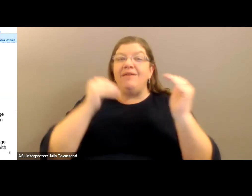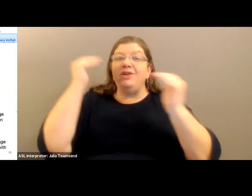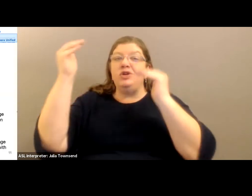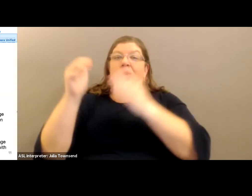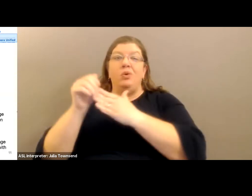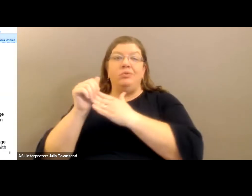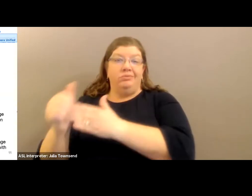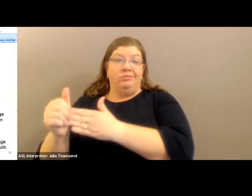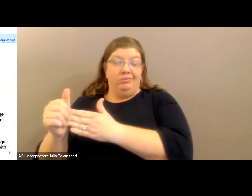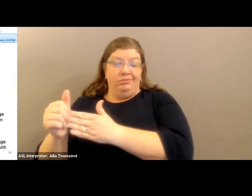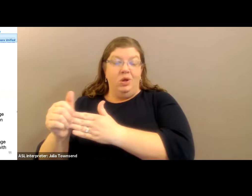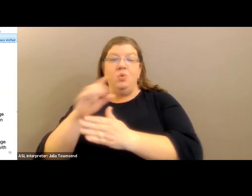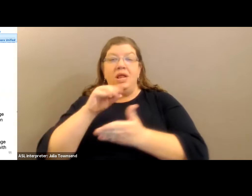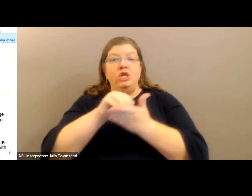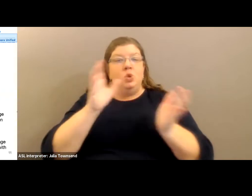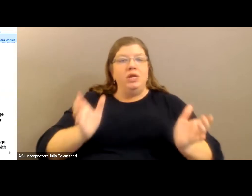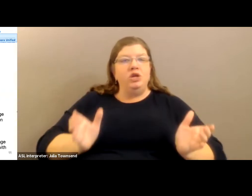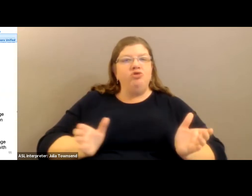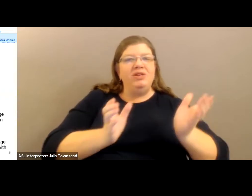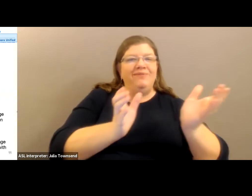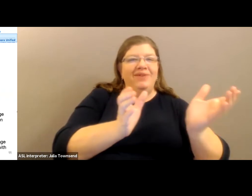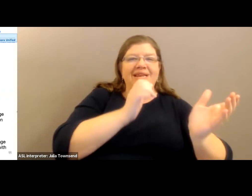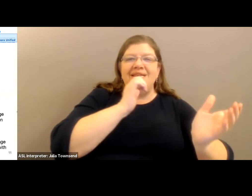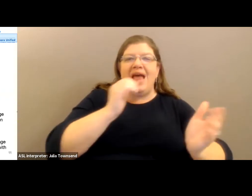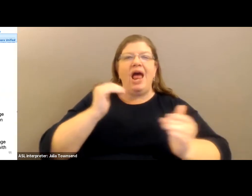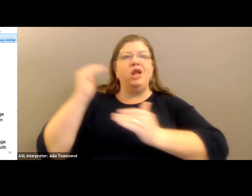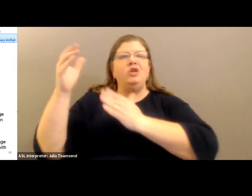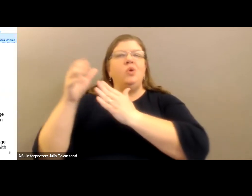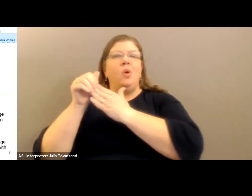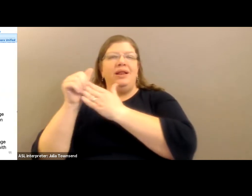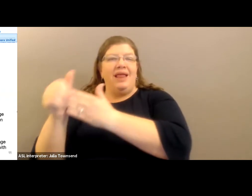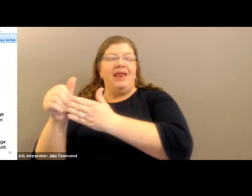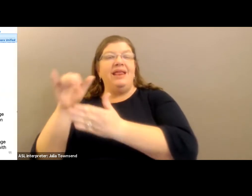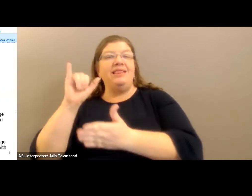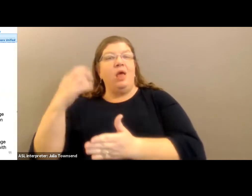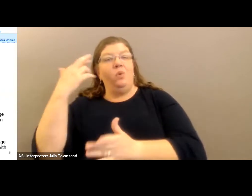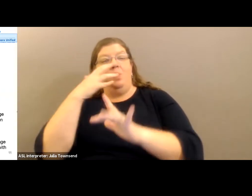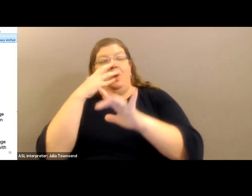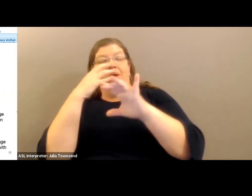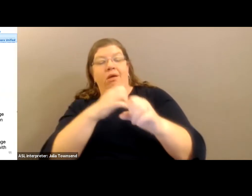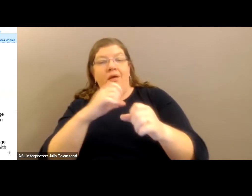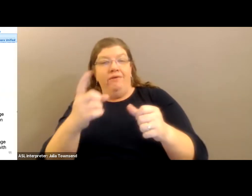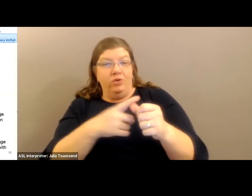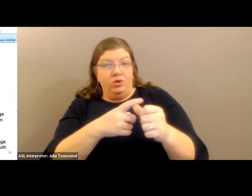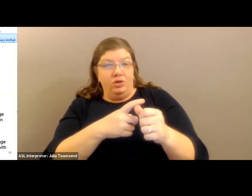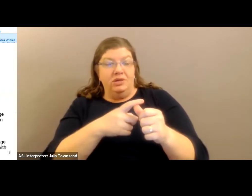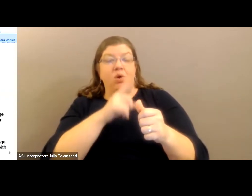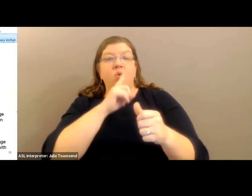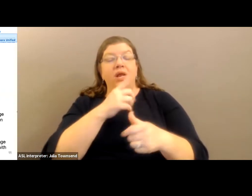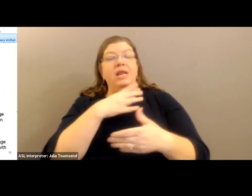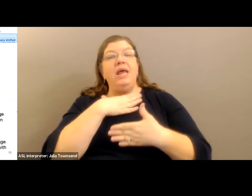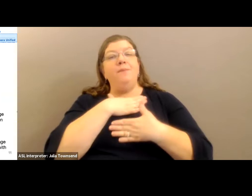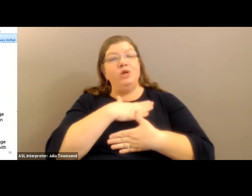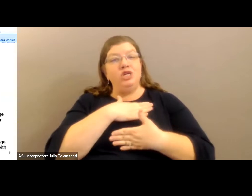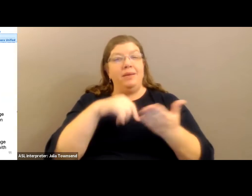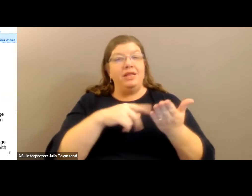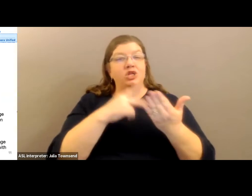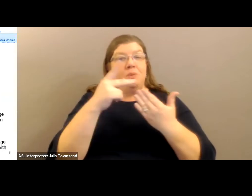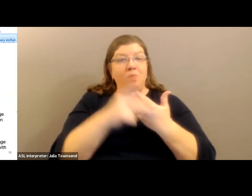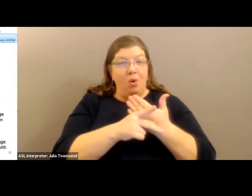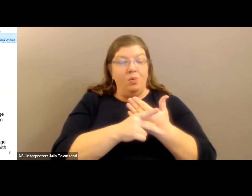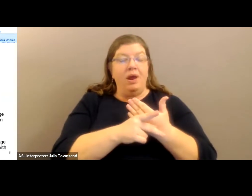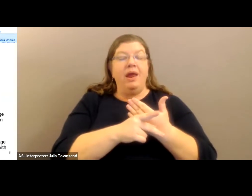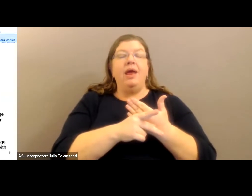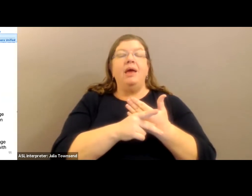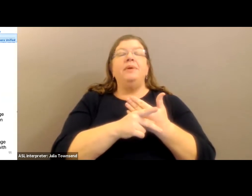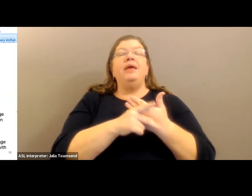which is what really attracted us to it in the first place, what I especially appreciate about this program is that it